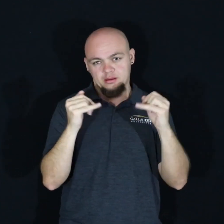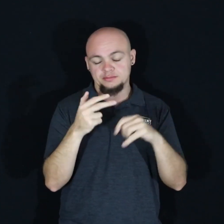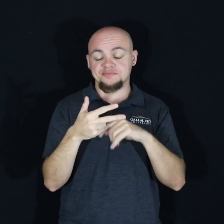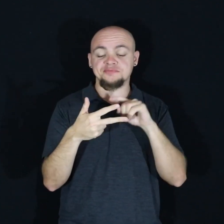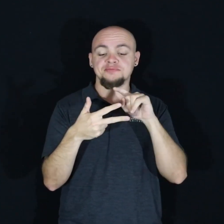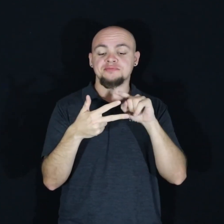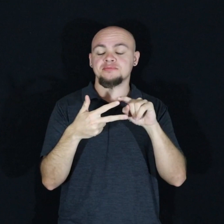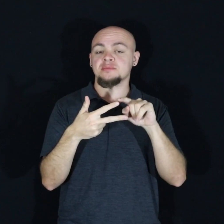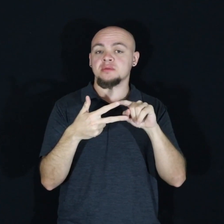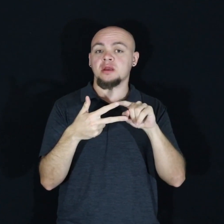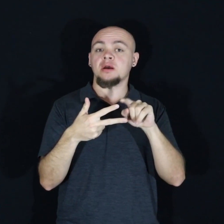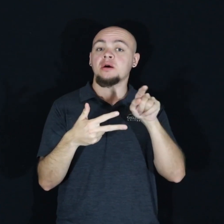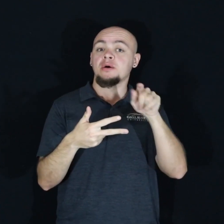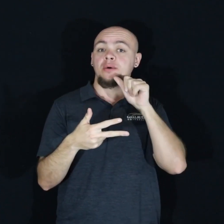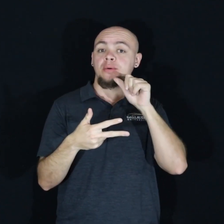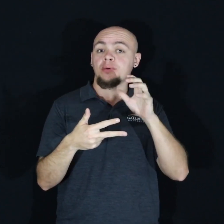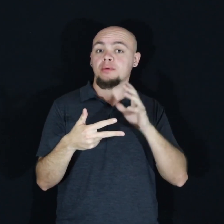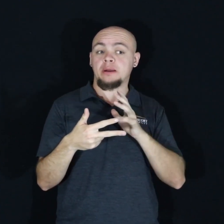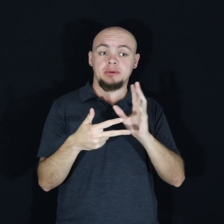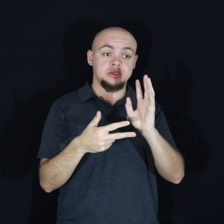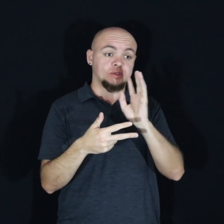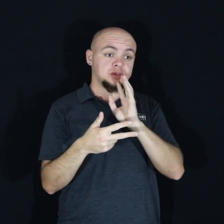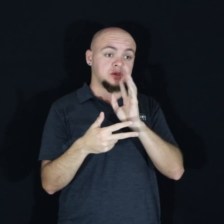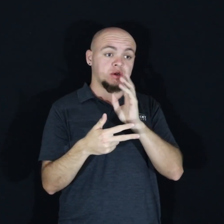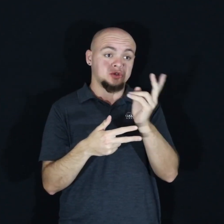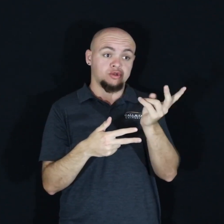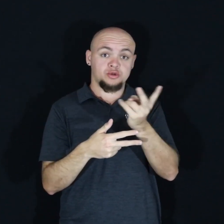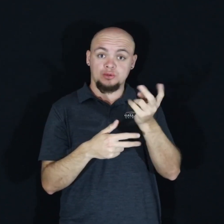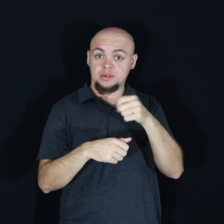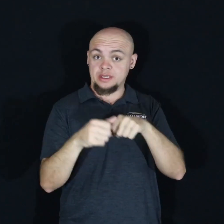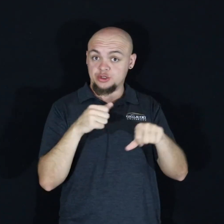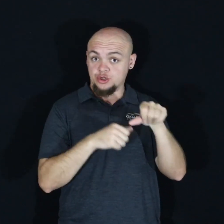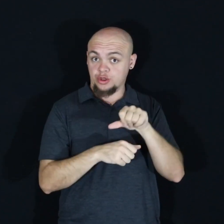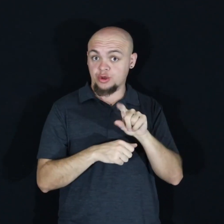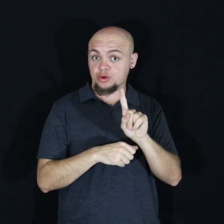And do these women talk to each other at any point in the movie?